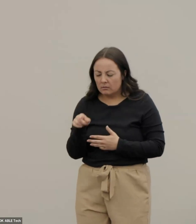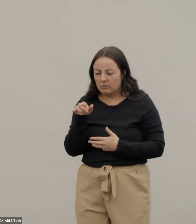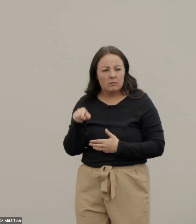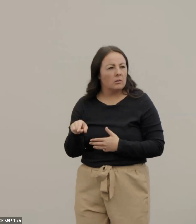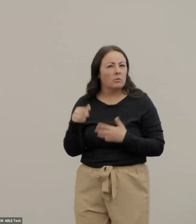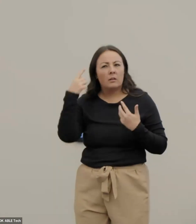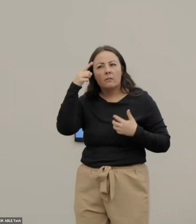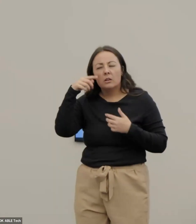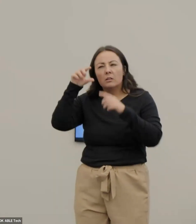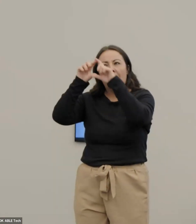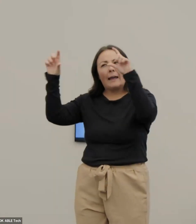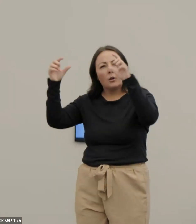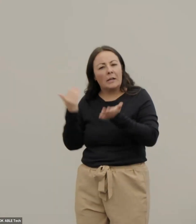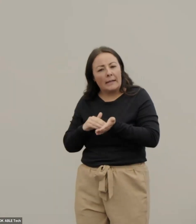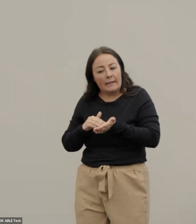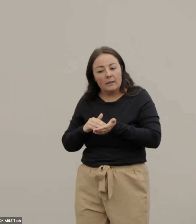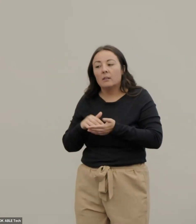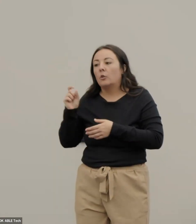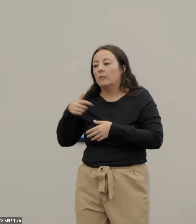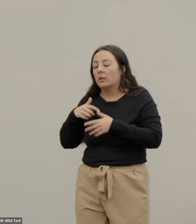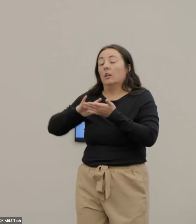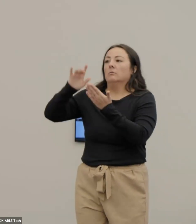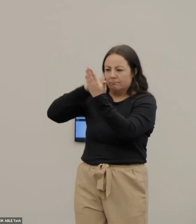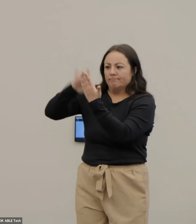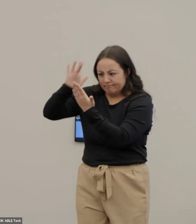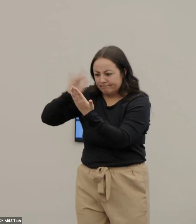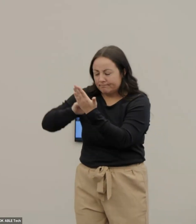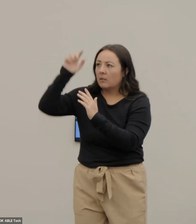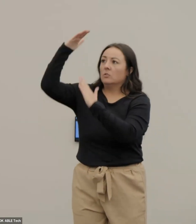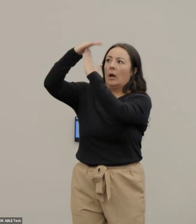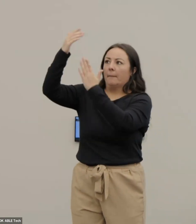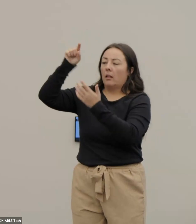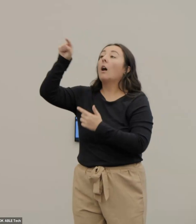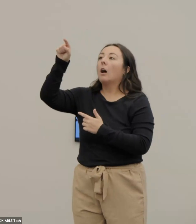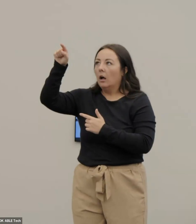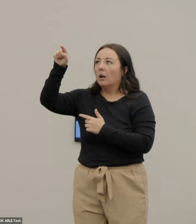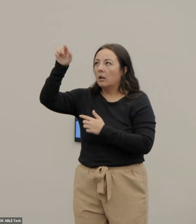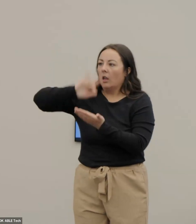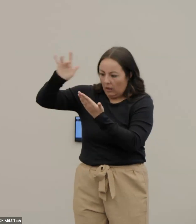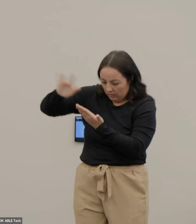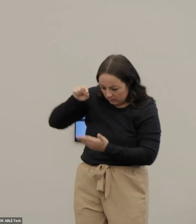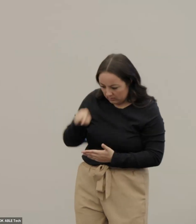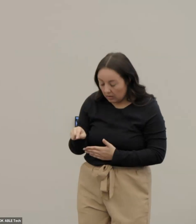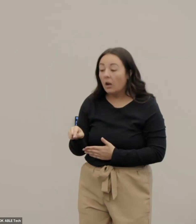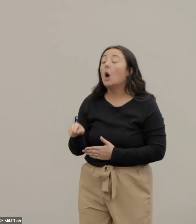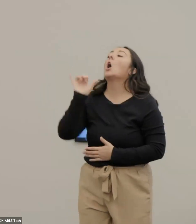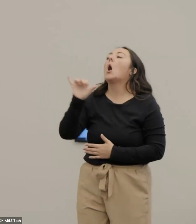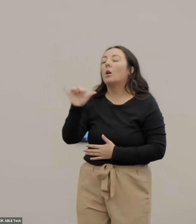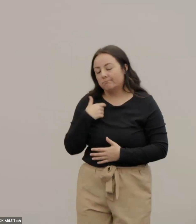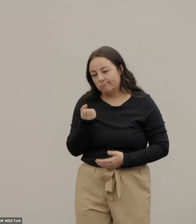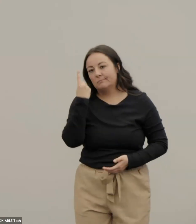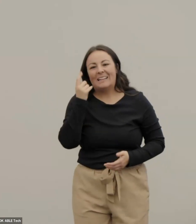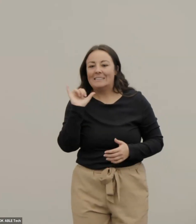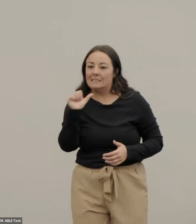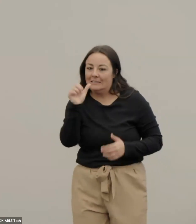again? And you got to scroll all the way up to the top and you're like, oh, that's what it is. And then you scroll all the way back down to where you were. Like, it's not a great experience,